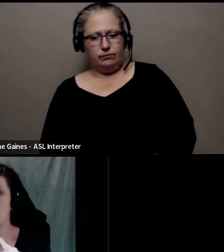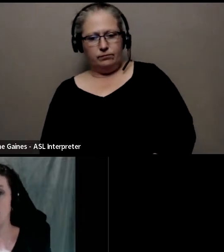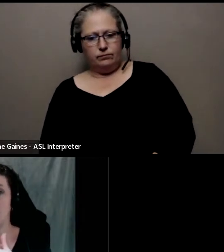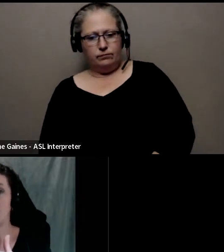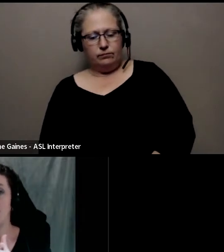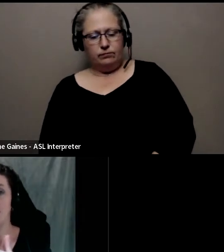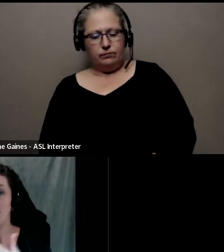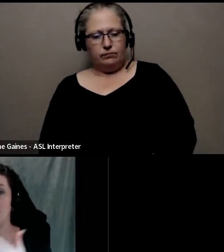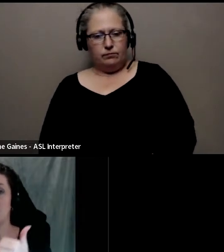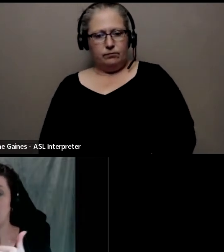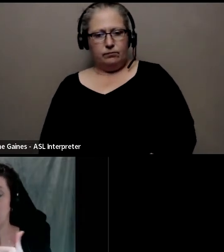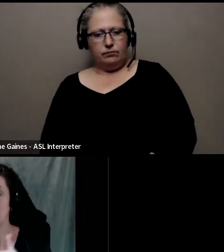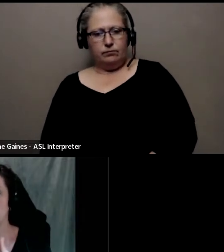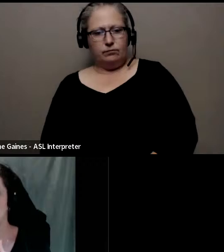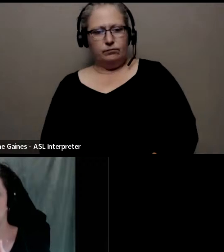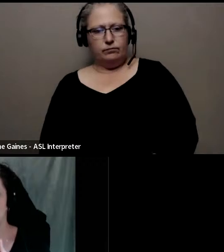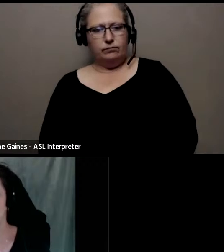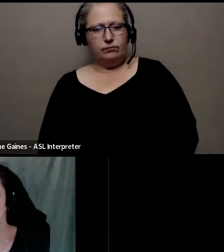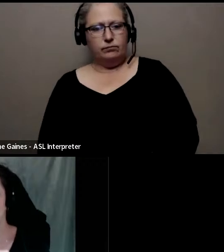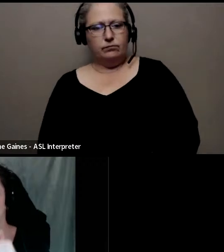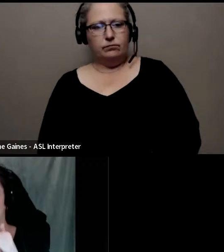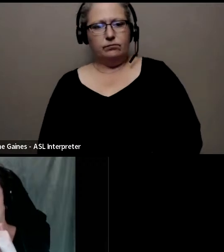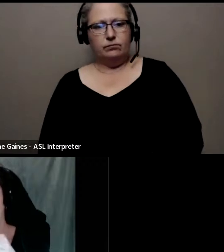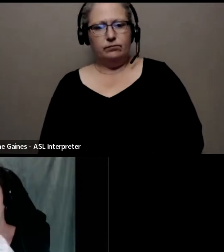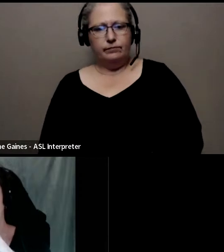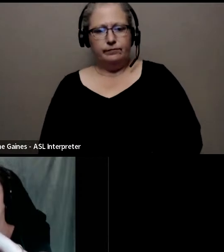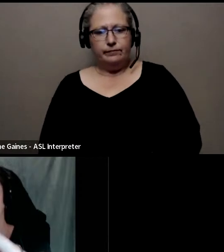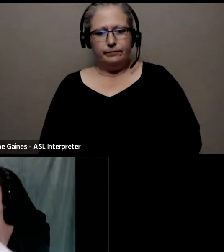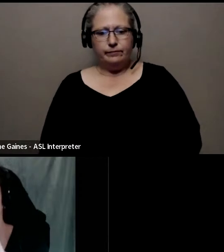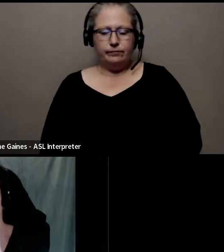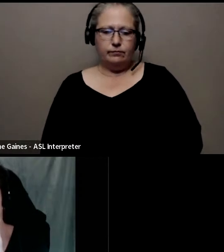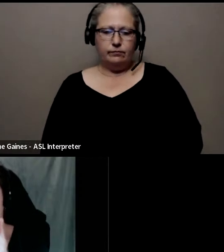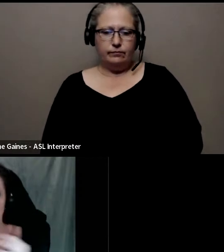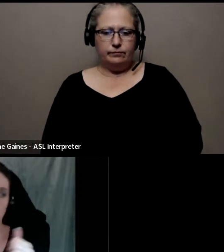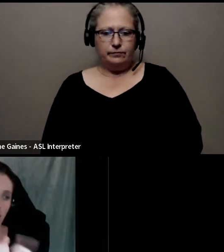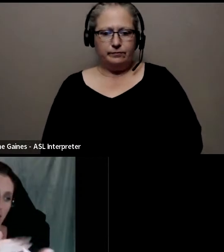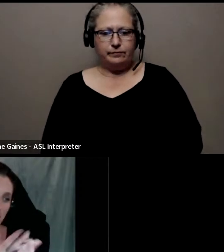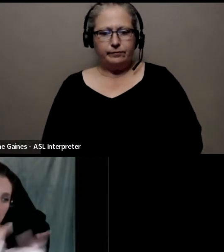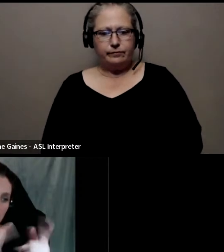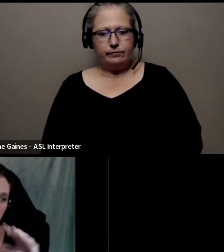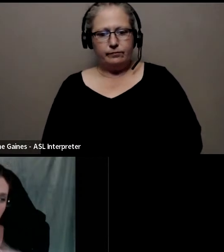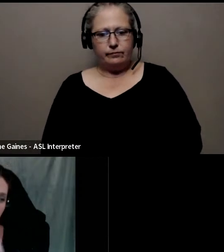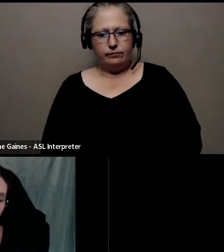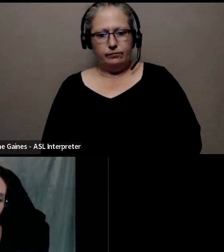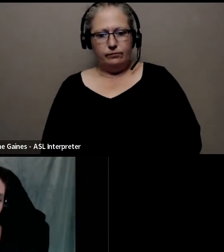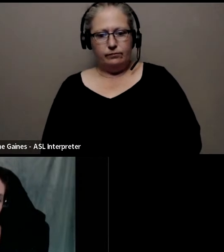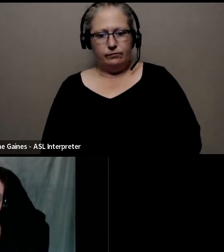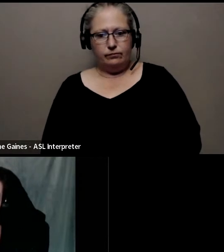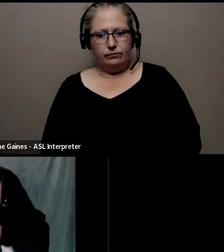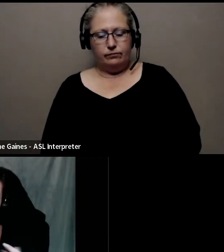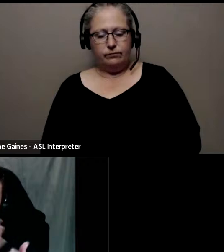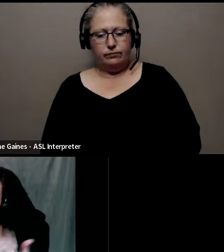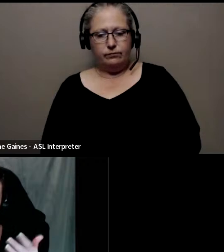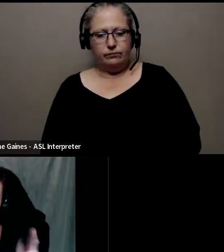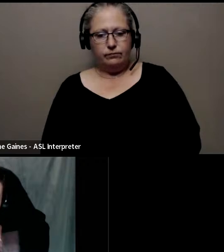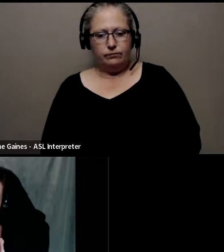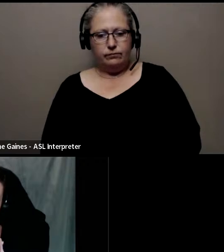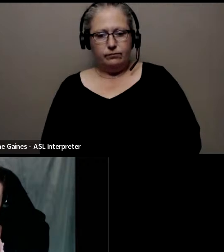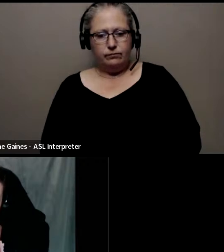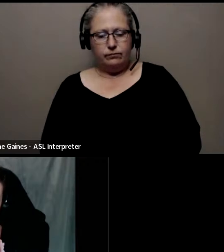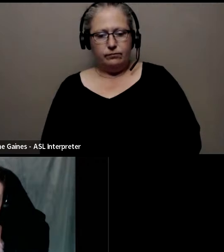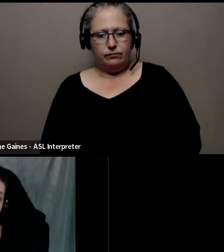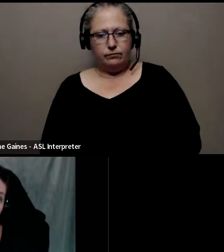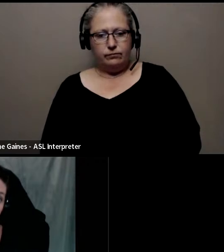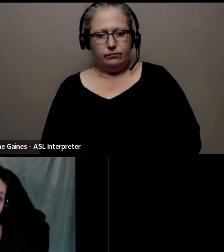see that kind of steady increase again. So with the budget coming out tomorrow, what are some impacts? With the